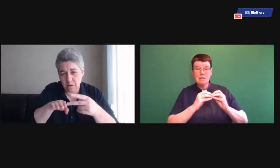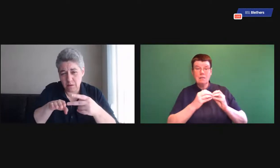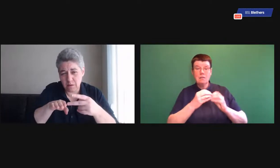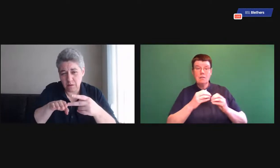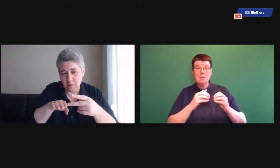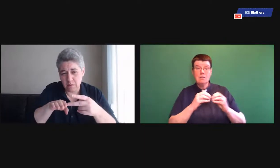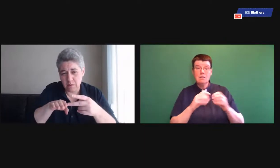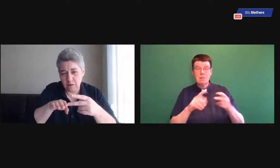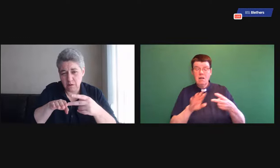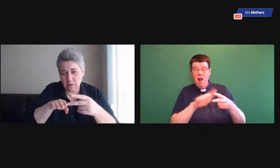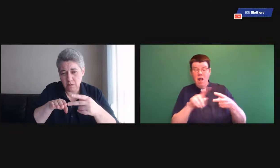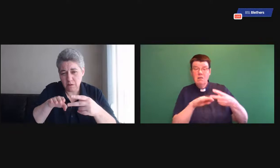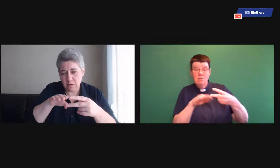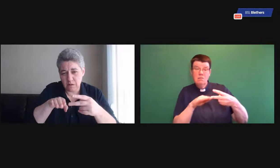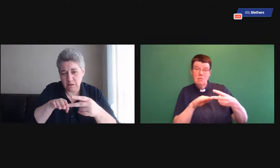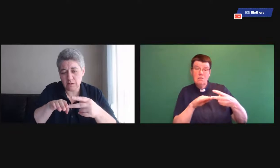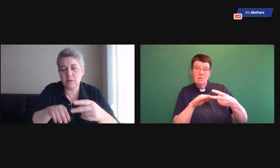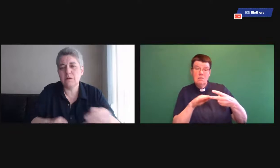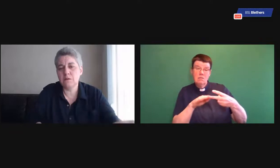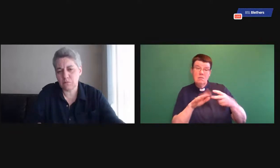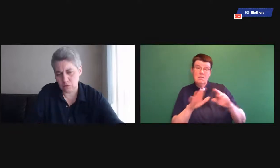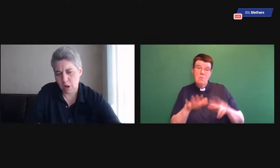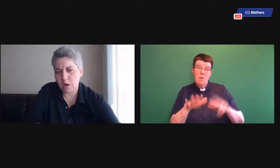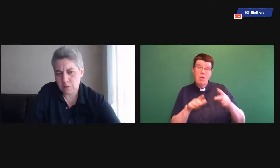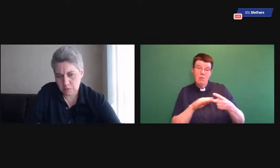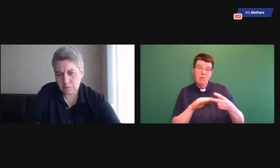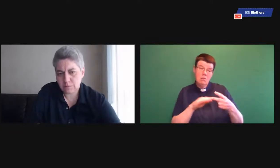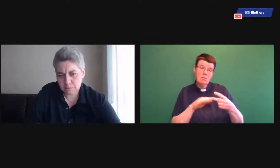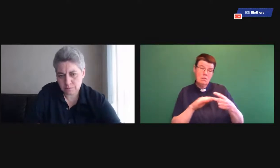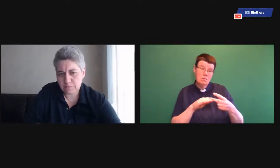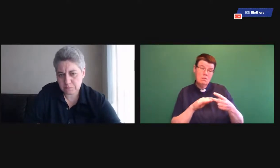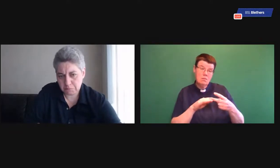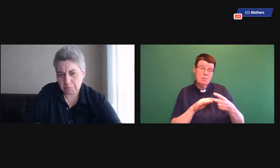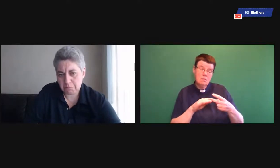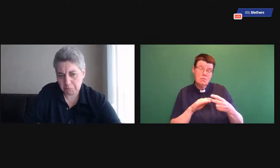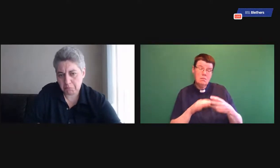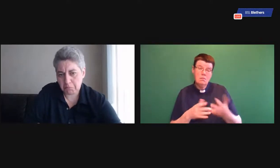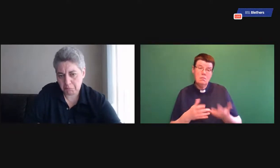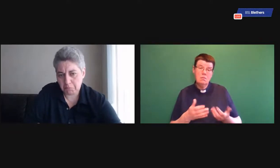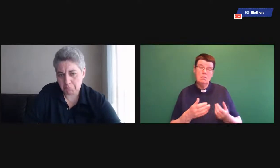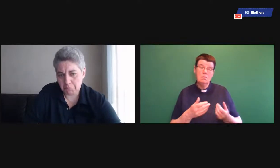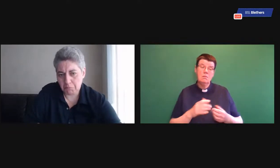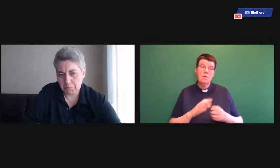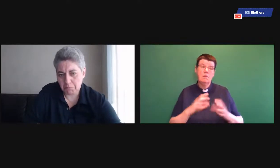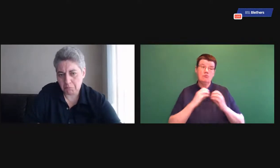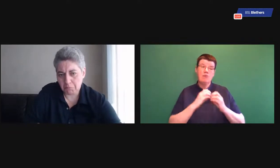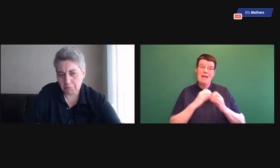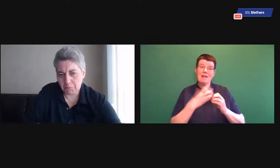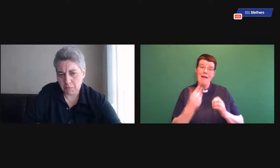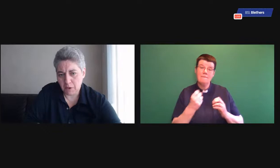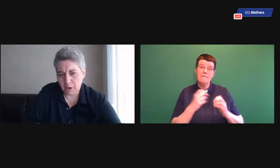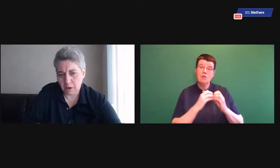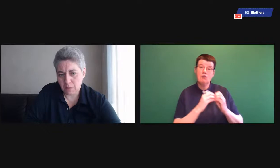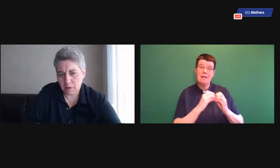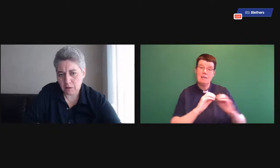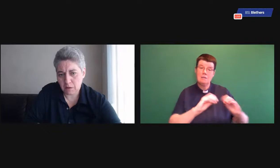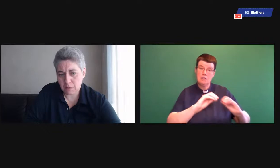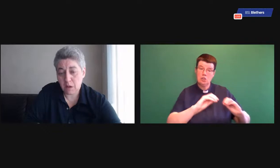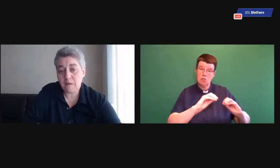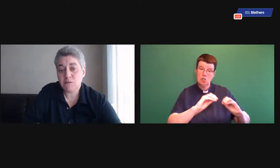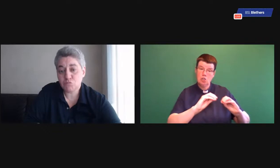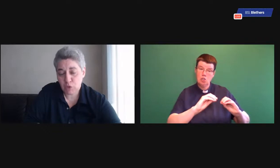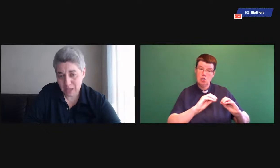um, maybe doesn't wear the collar, but it's been trained. So they've been through all the training, but they're not really doing the